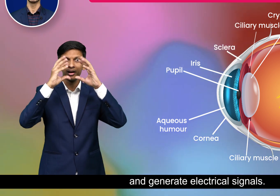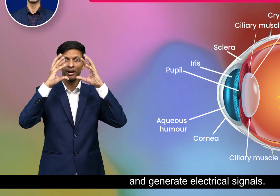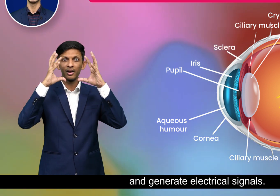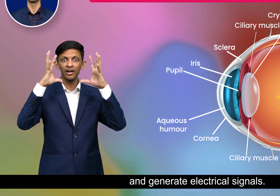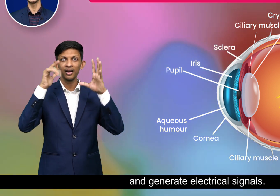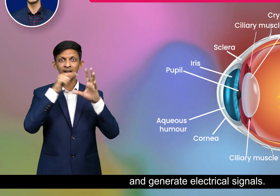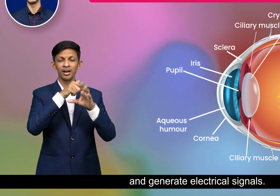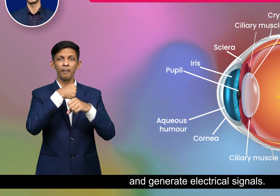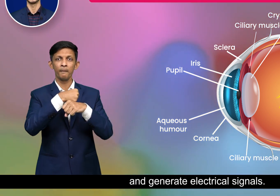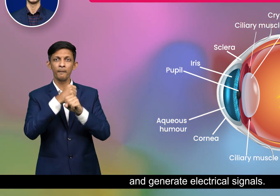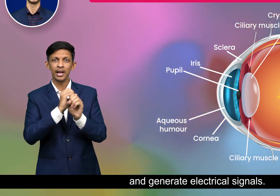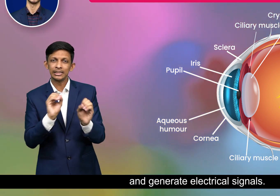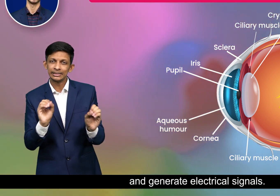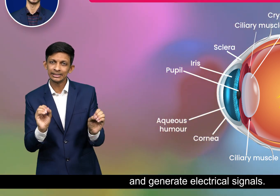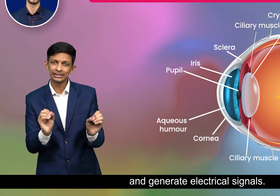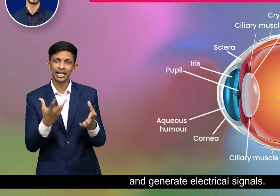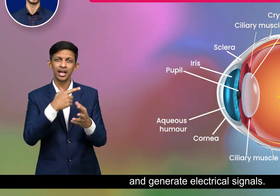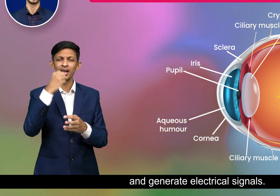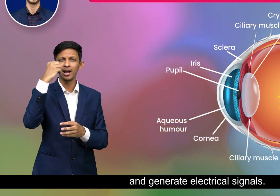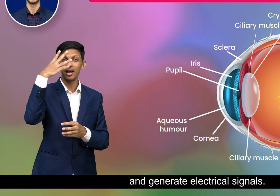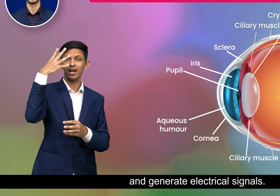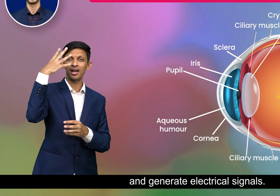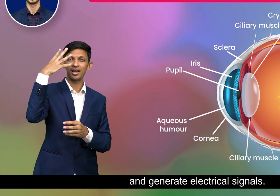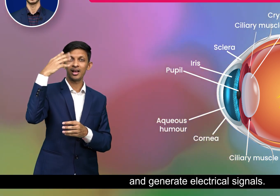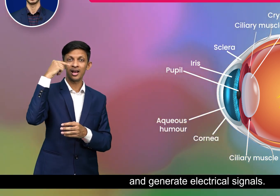electrical signals.